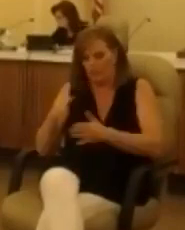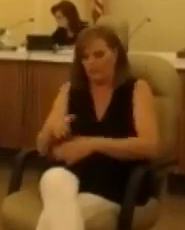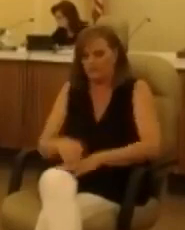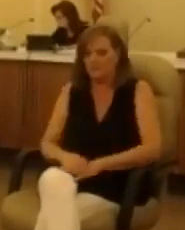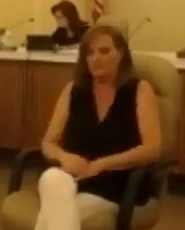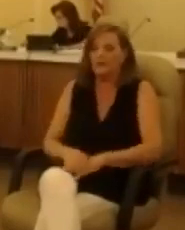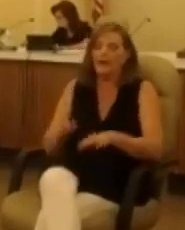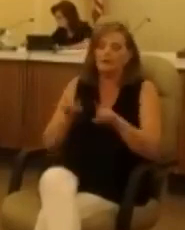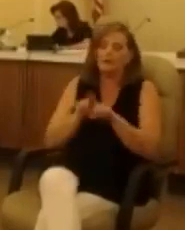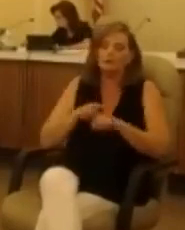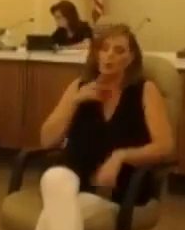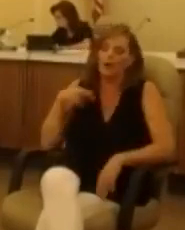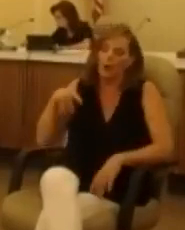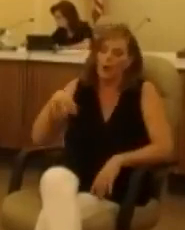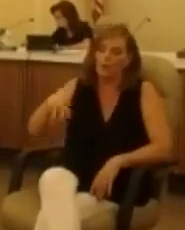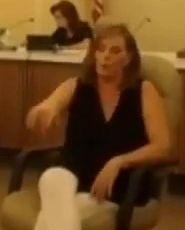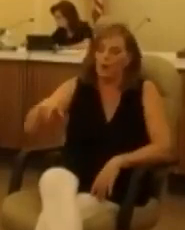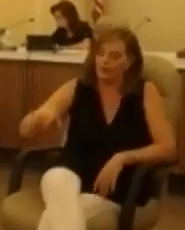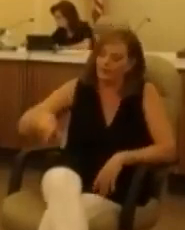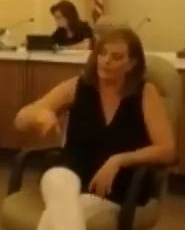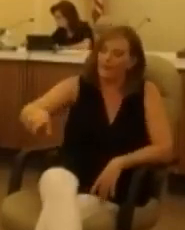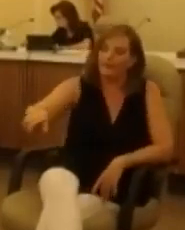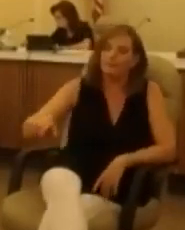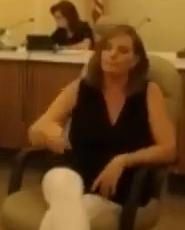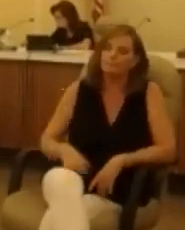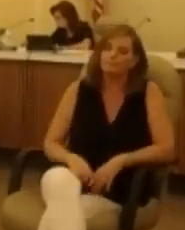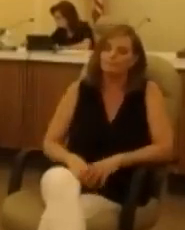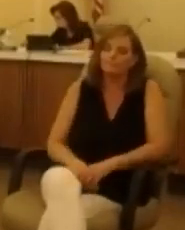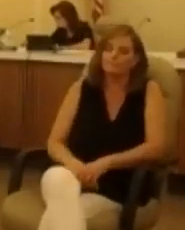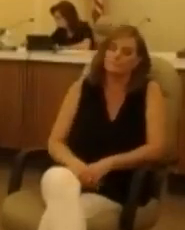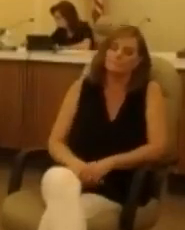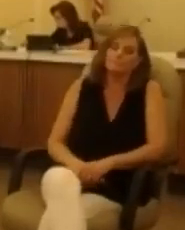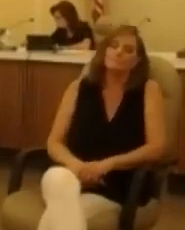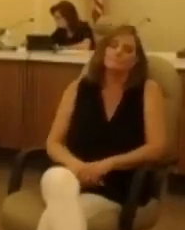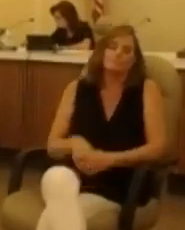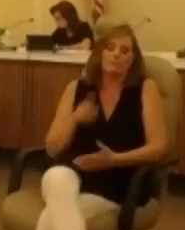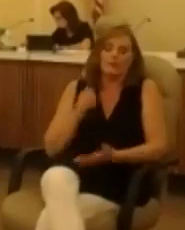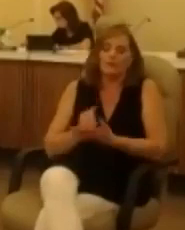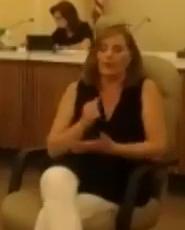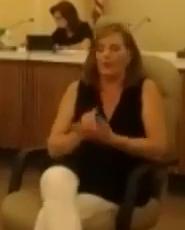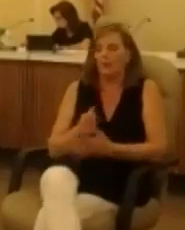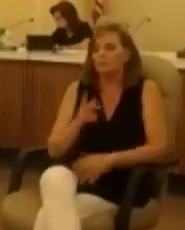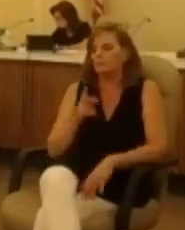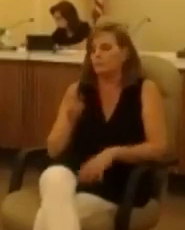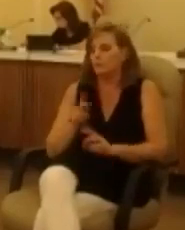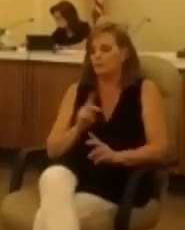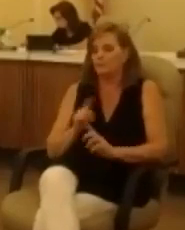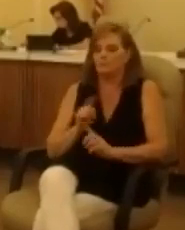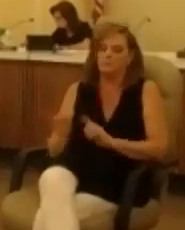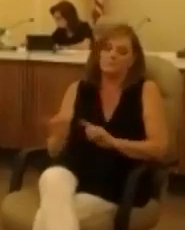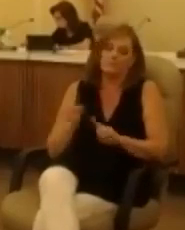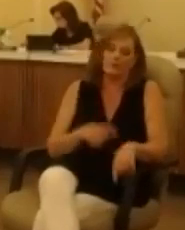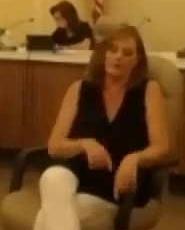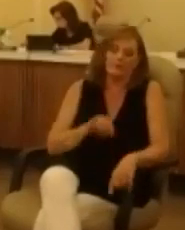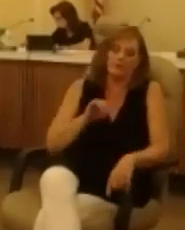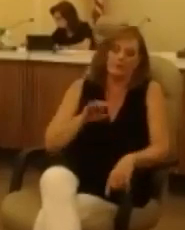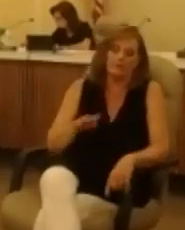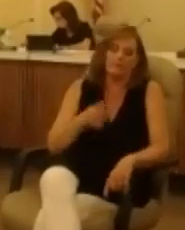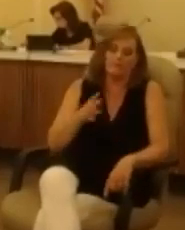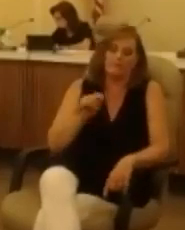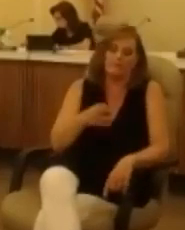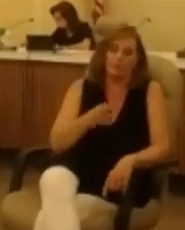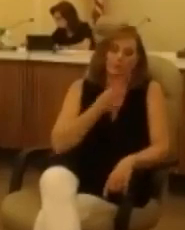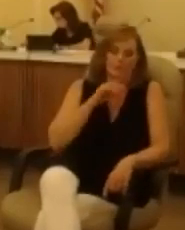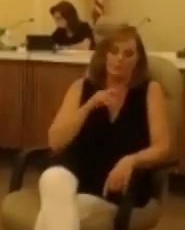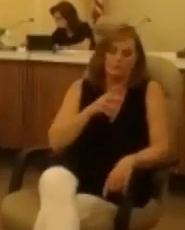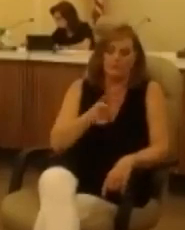pedestrian lane, so that it will also help come 4th of July for people getting into and out of the park who are